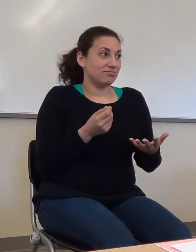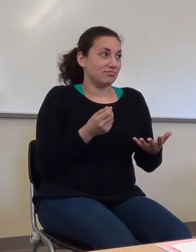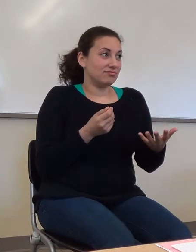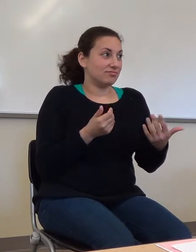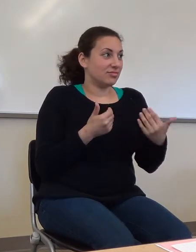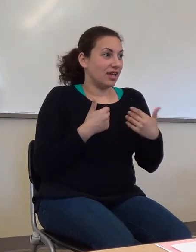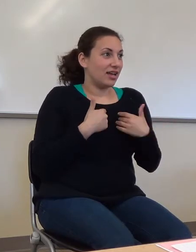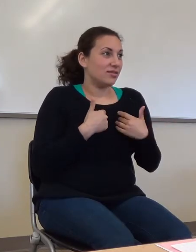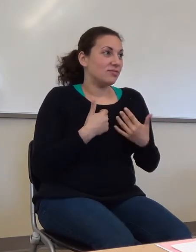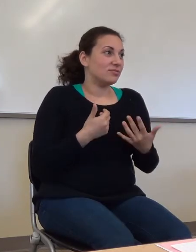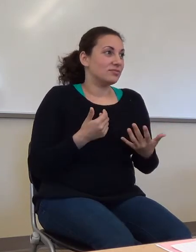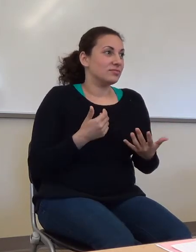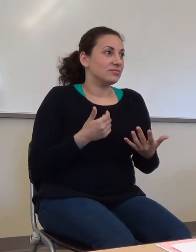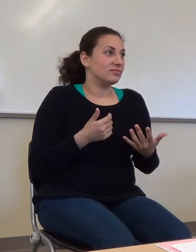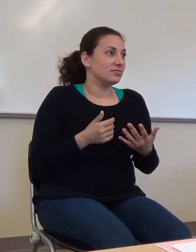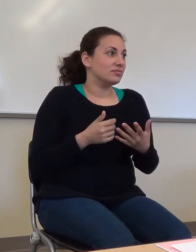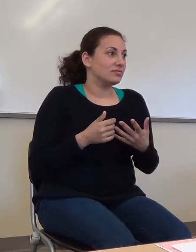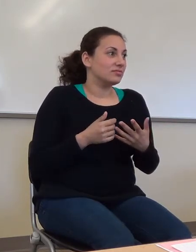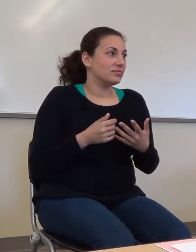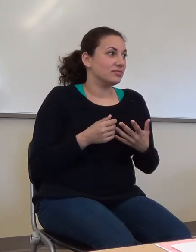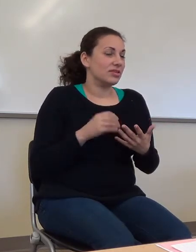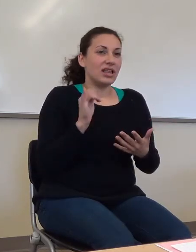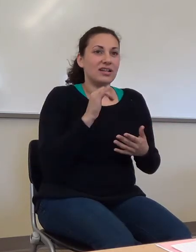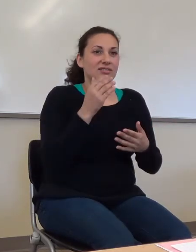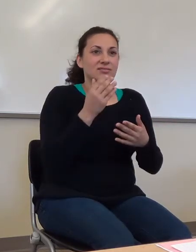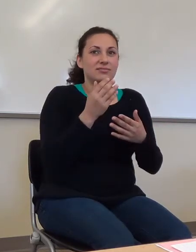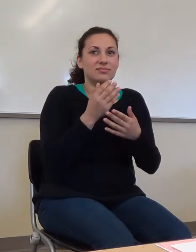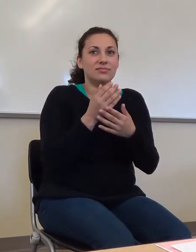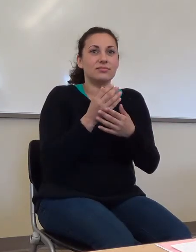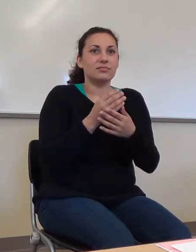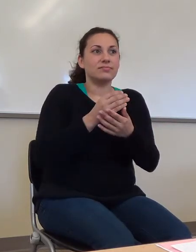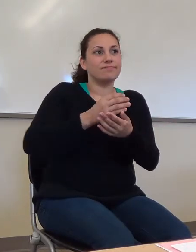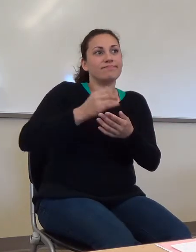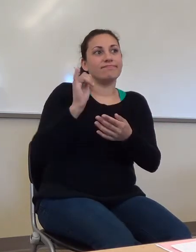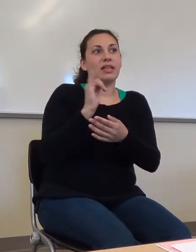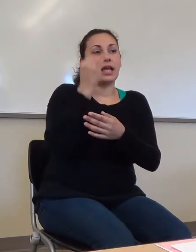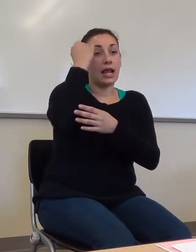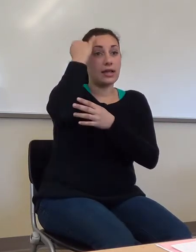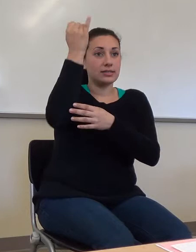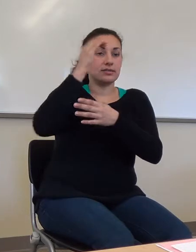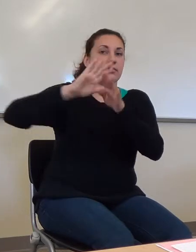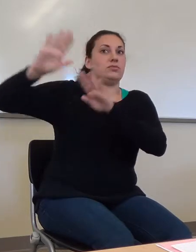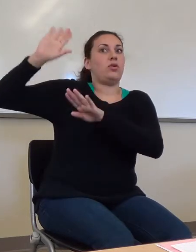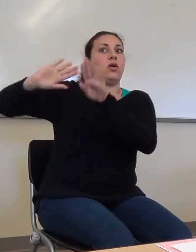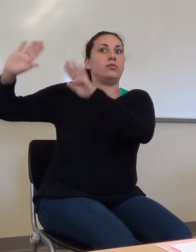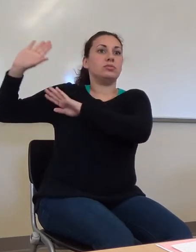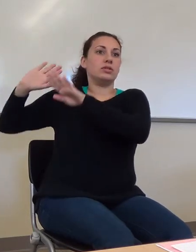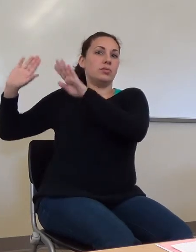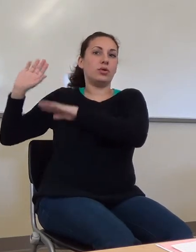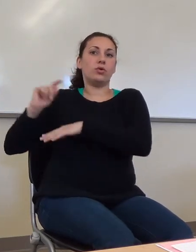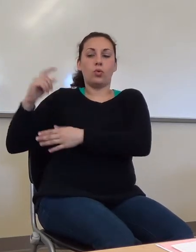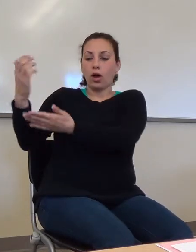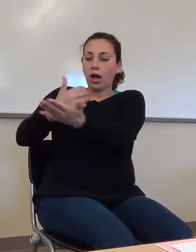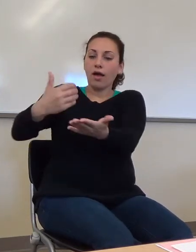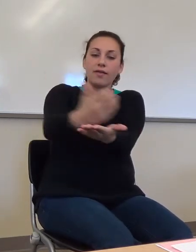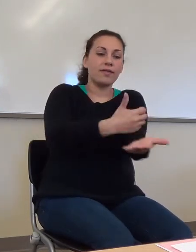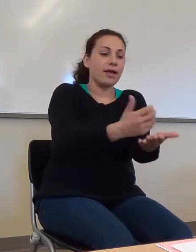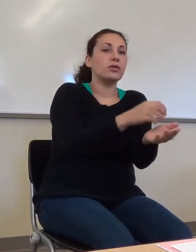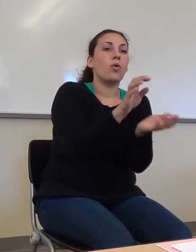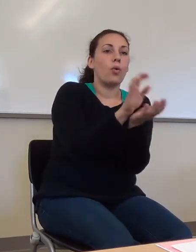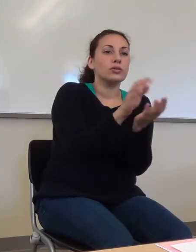a, you know, an idea of back when you just went out and got them out of the